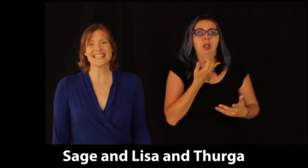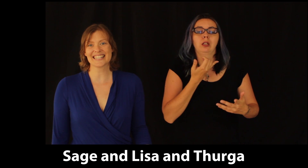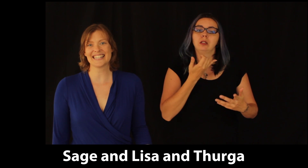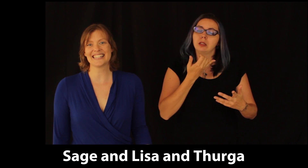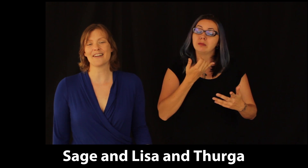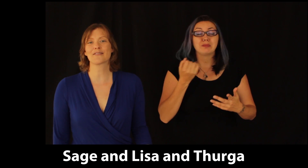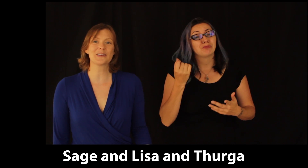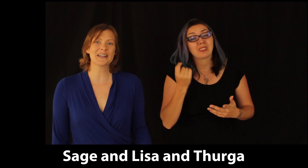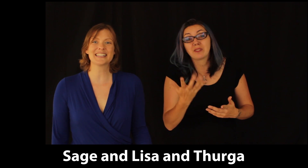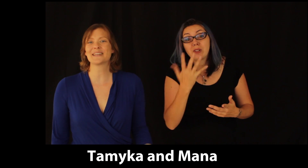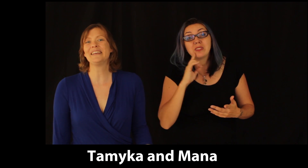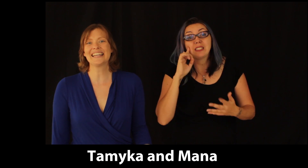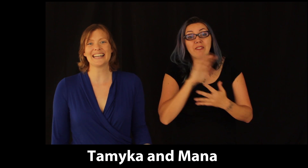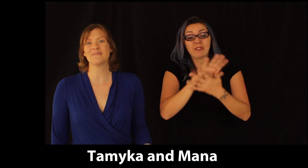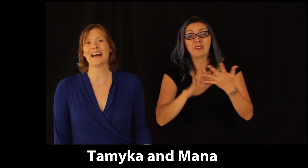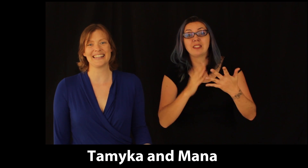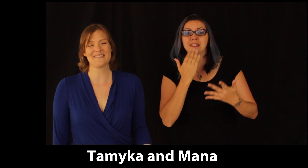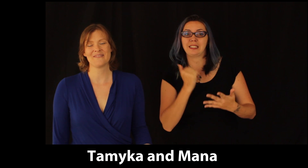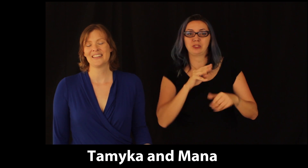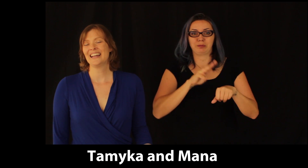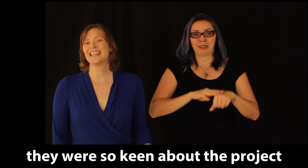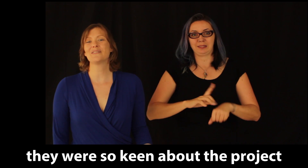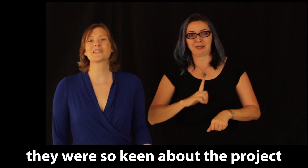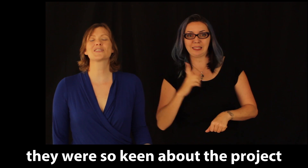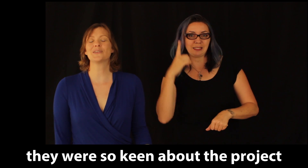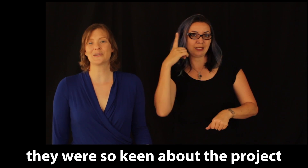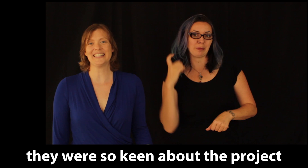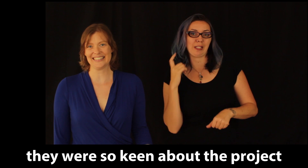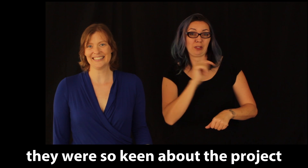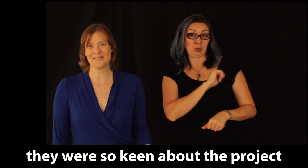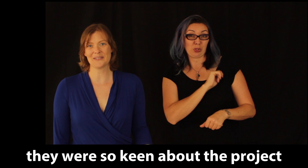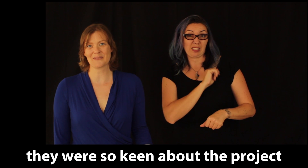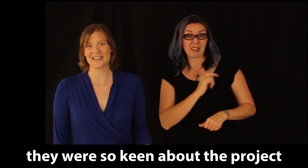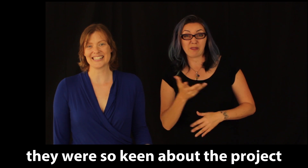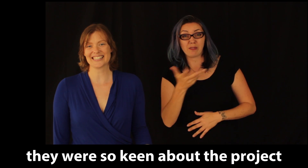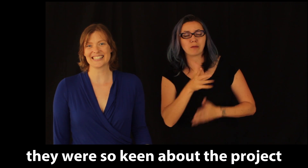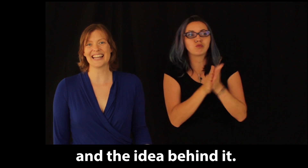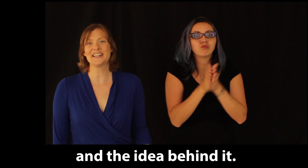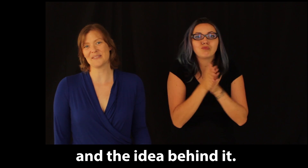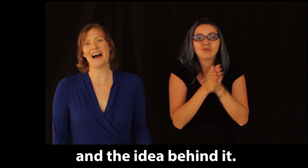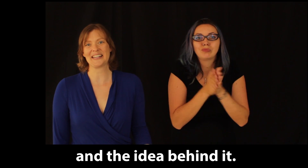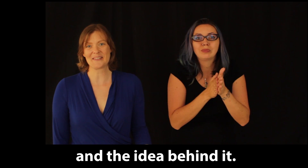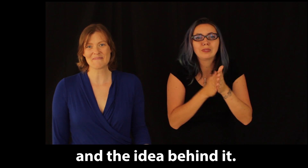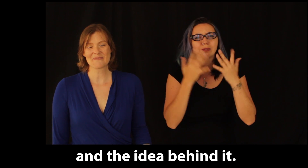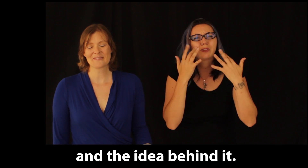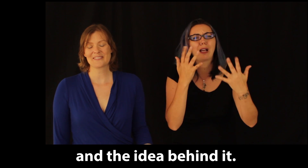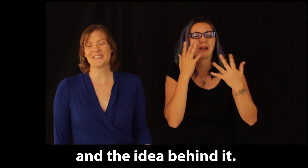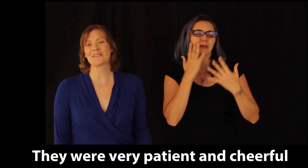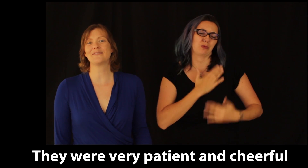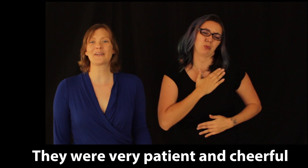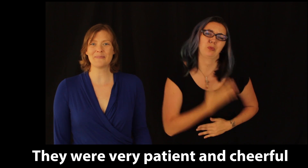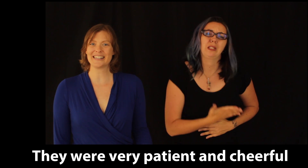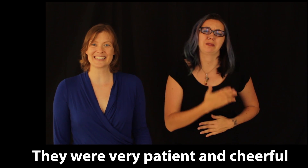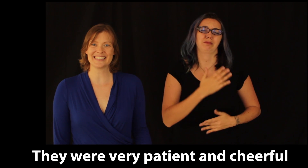and Lisa and Thurga, Tamyka and Mana, they were so keen about the project and the idea behind it. And